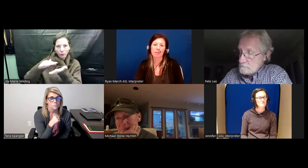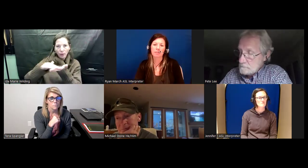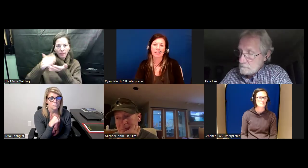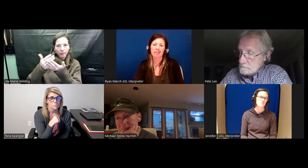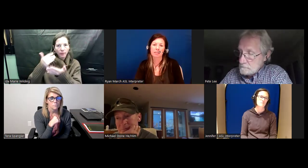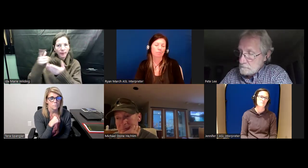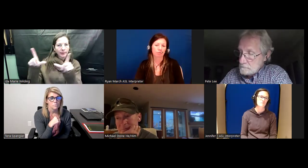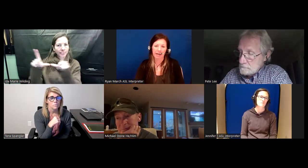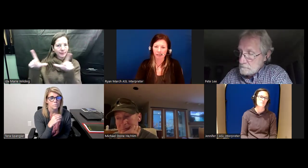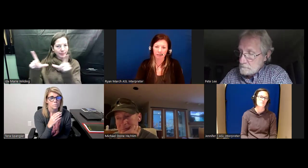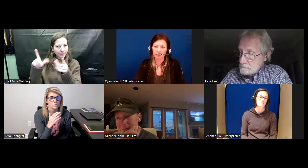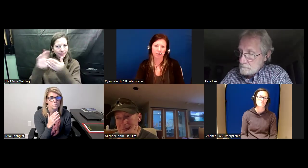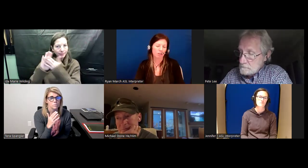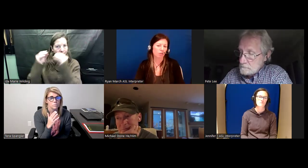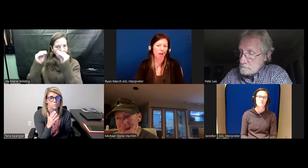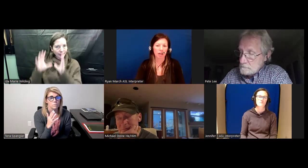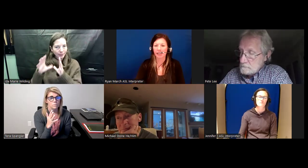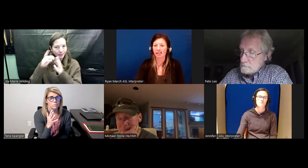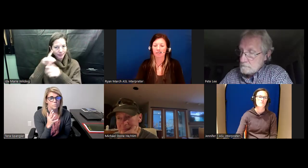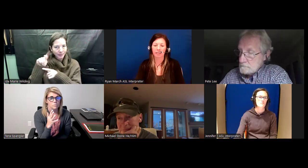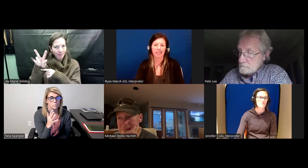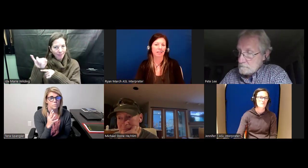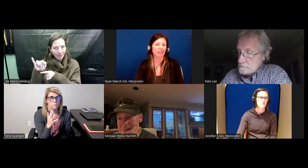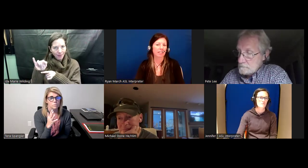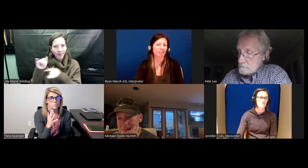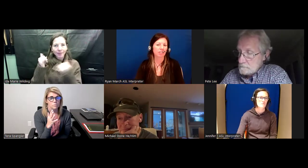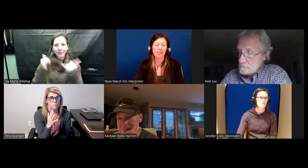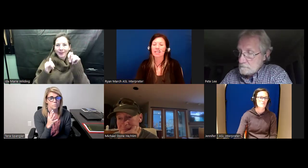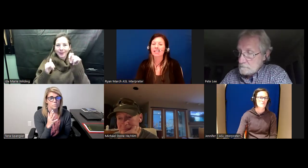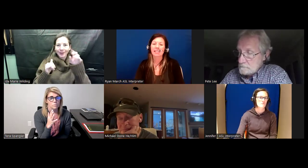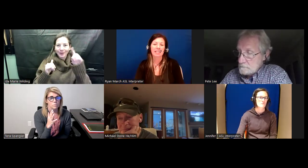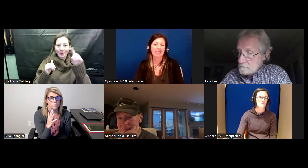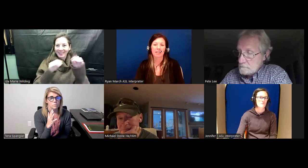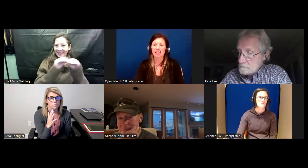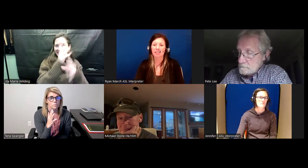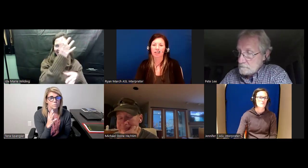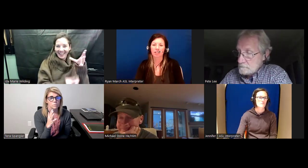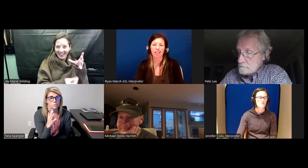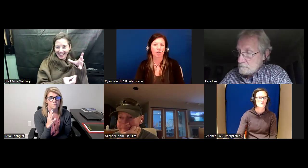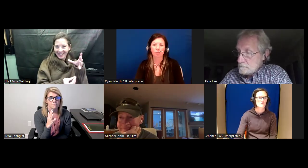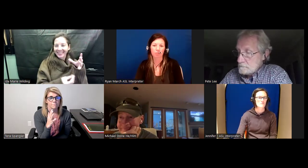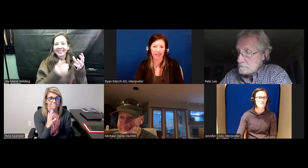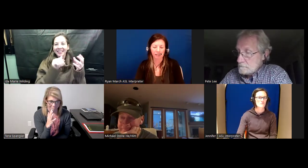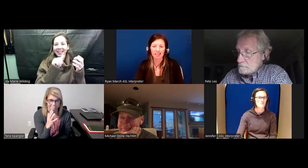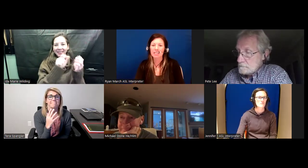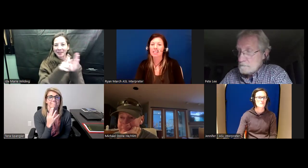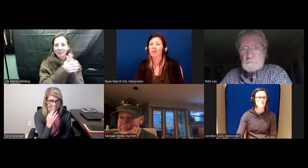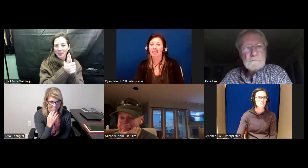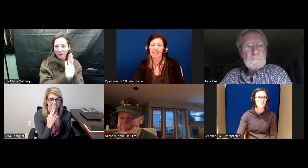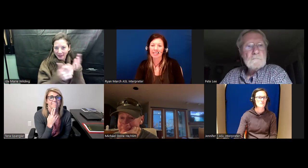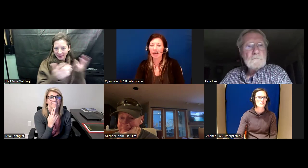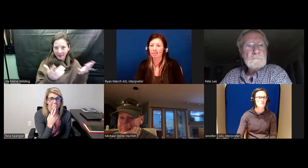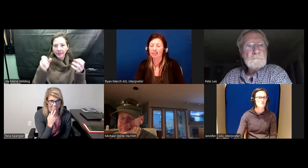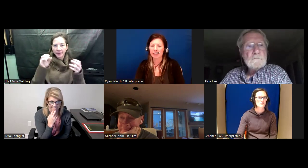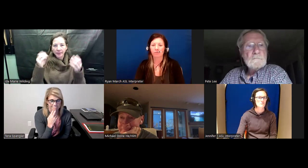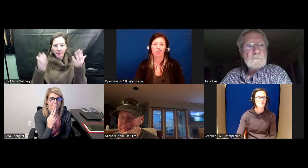implement Braille, like there's no law or anything related to their licensure that TVIs are to know Braille. So it's